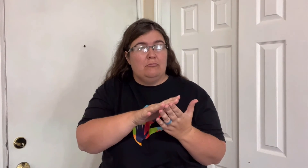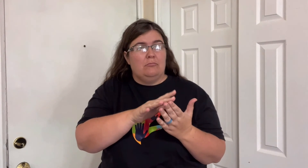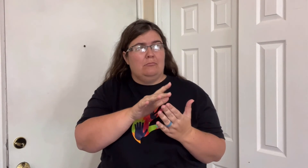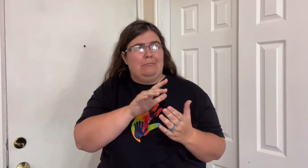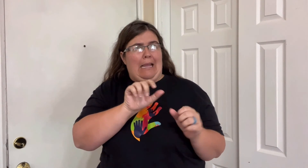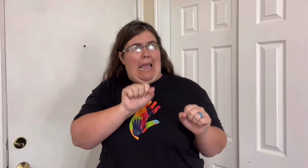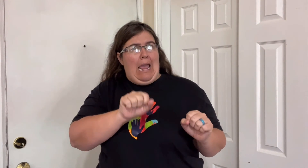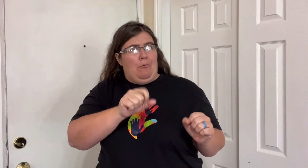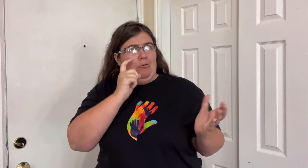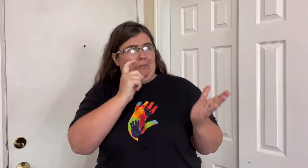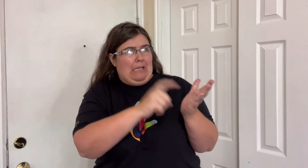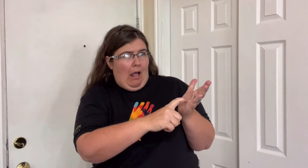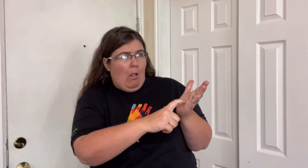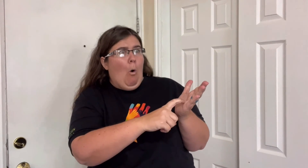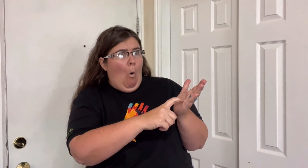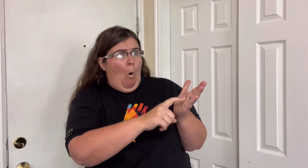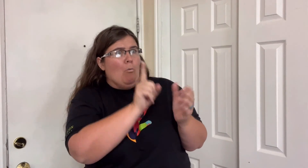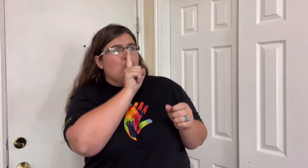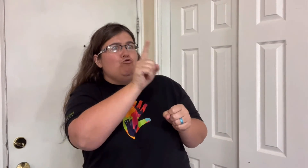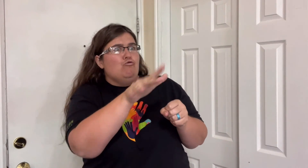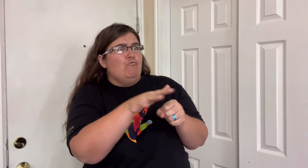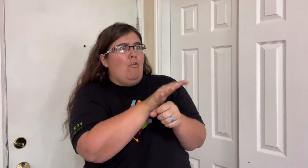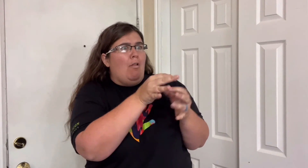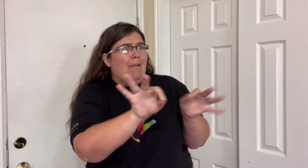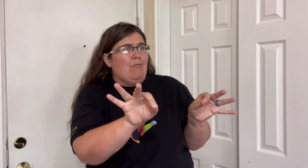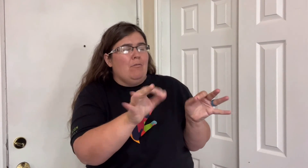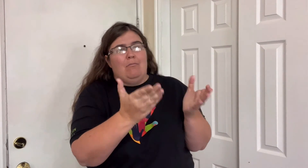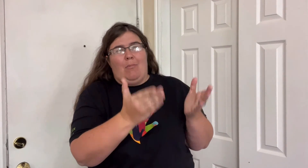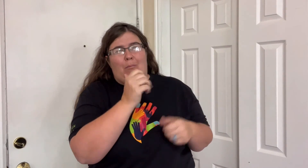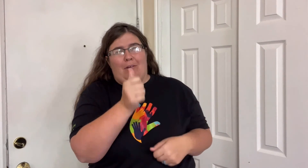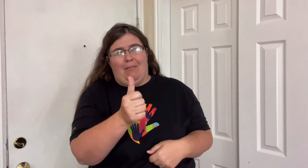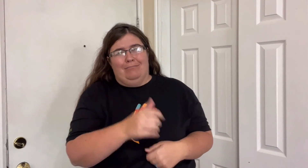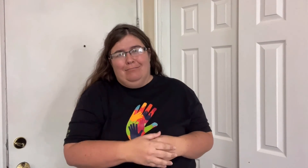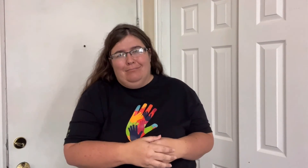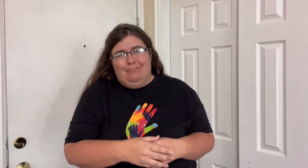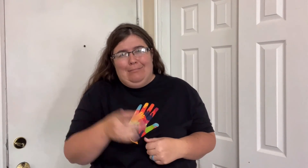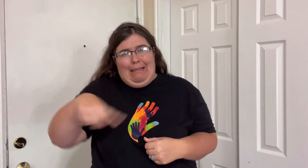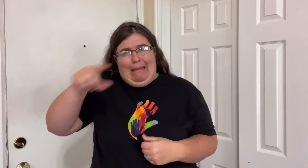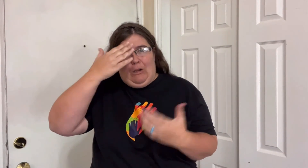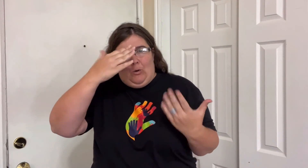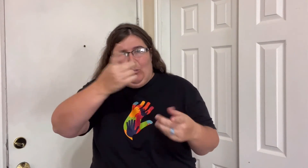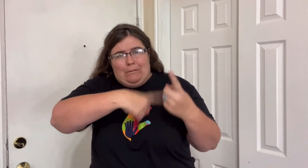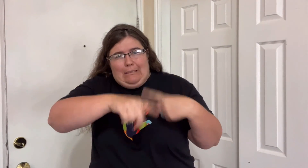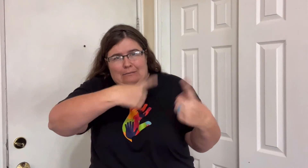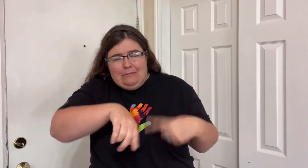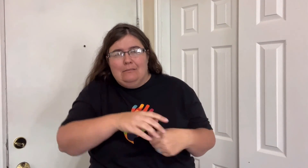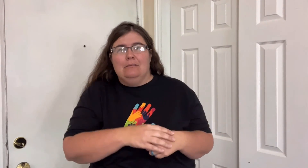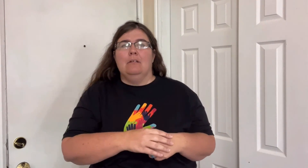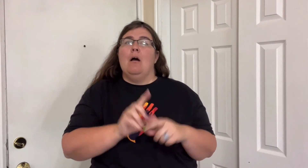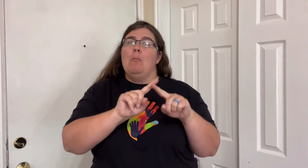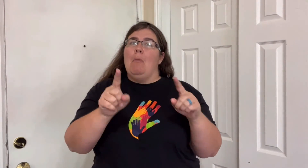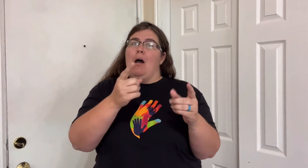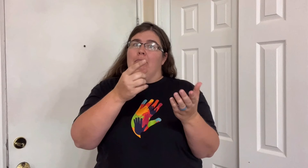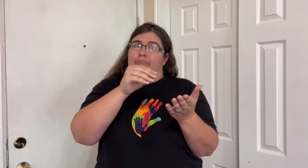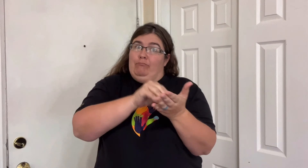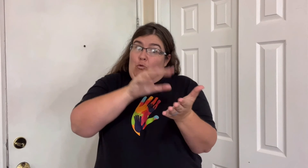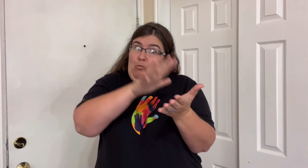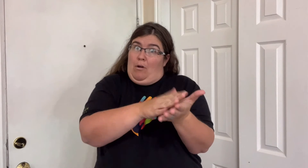they were able to truly recognize if it was a full language, right? They didn't know sign language. But the records